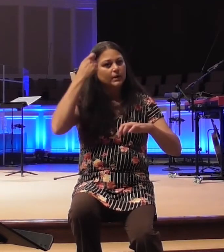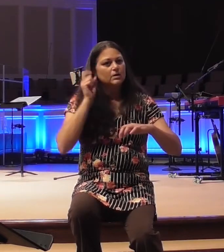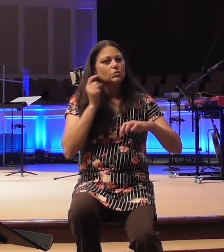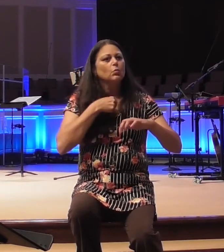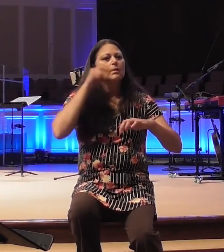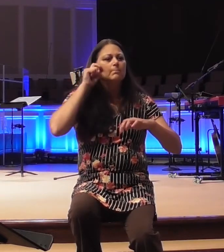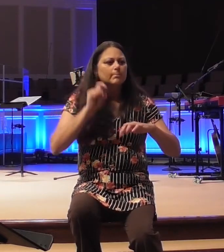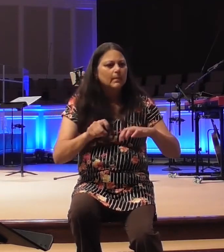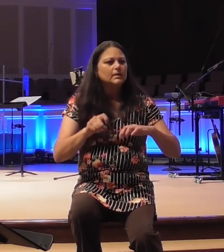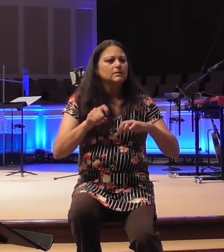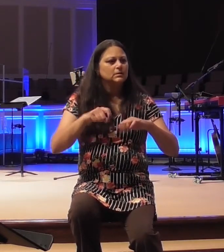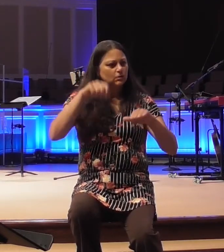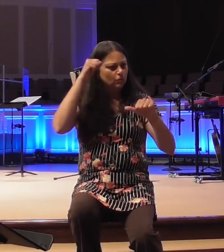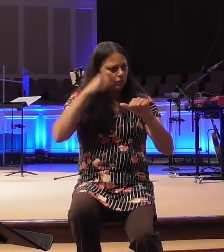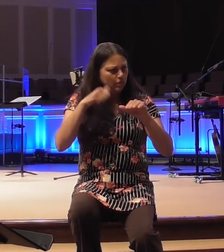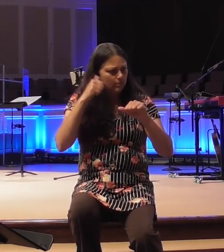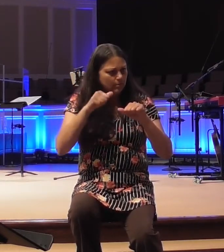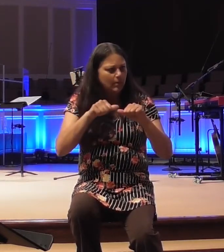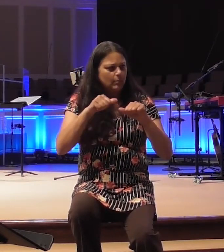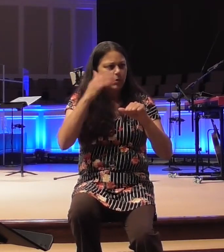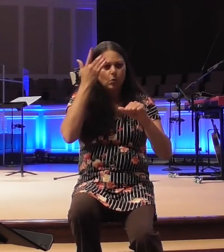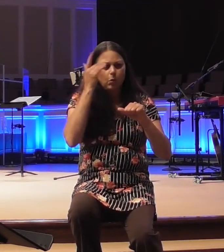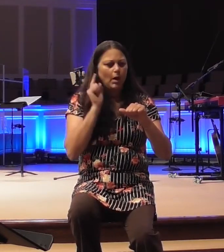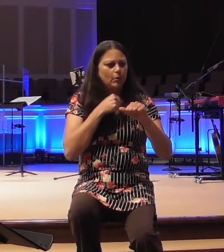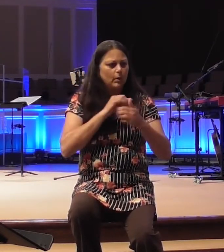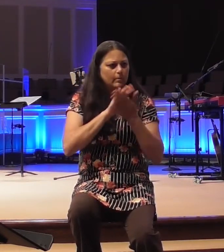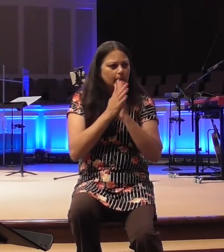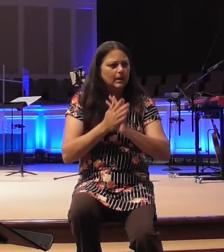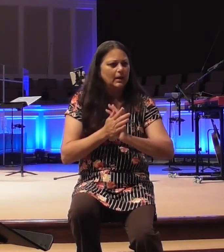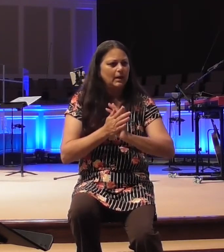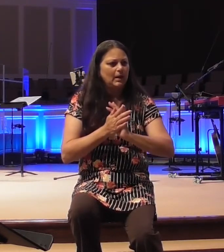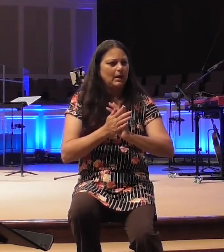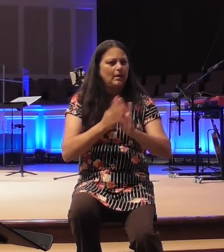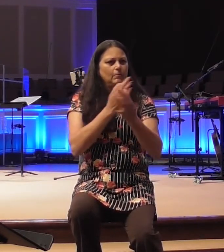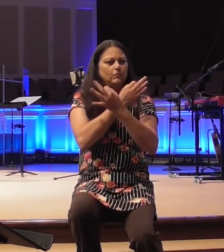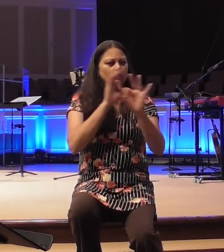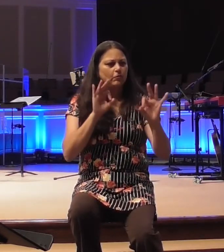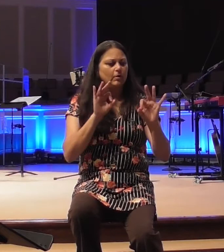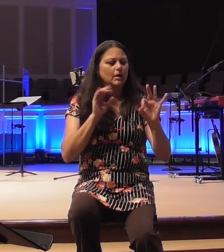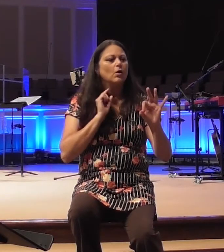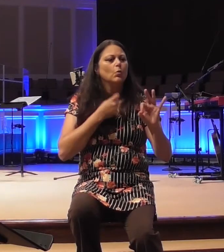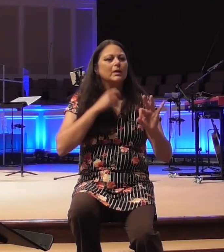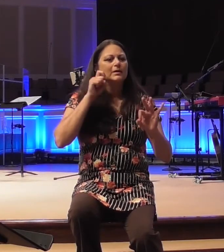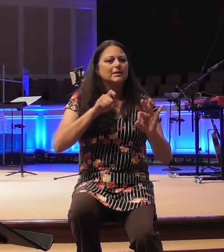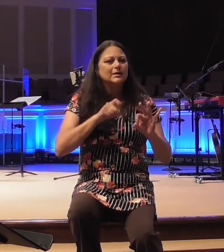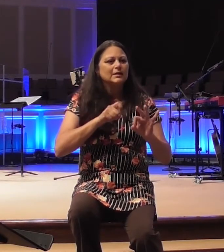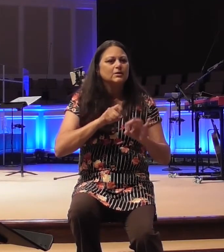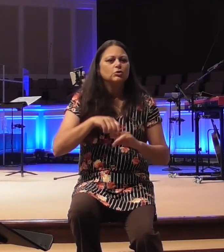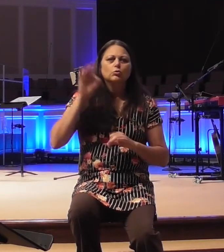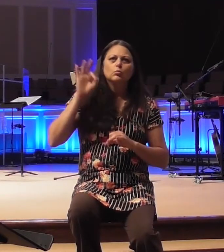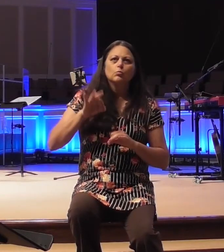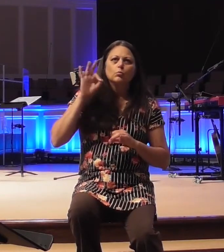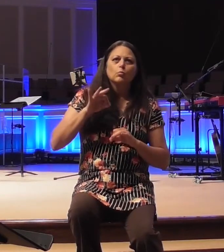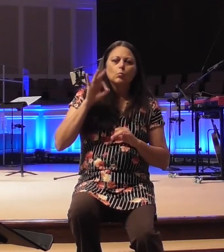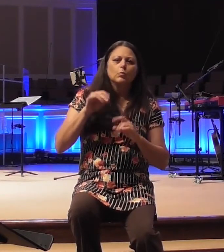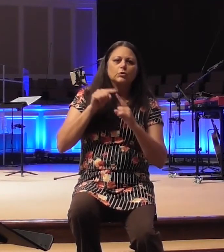and we've got to preach the gospel to ourselves every day. God, I need you.